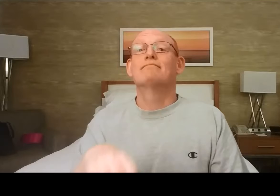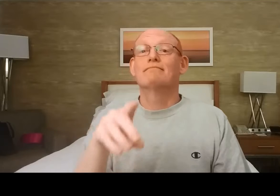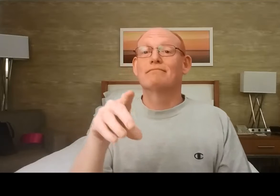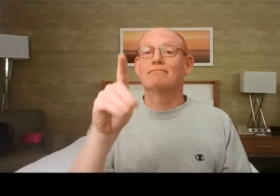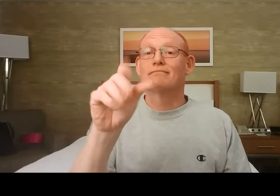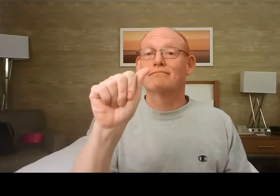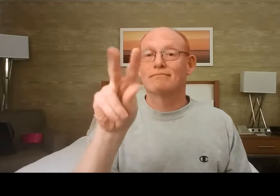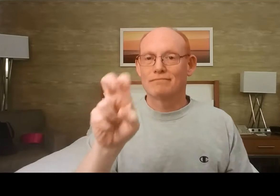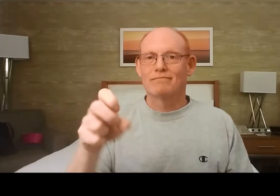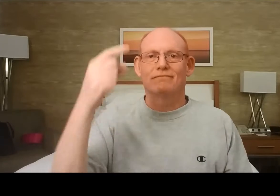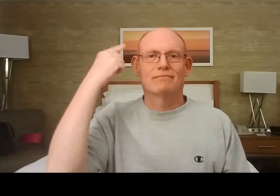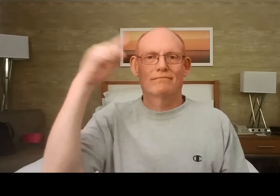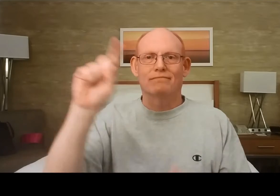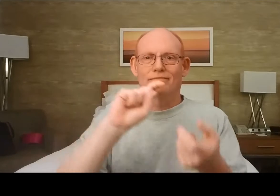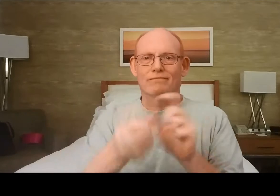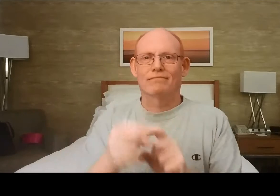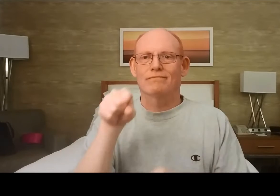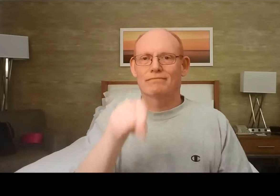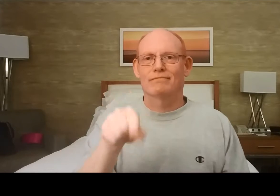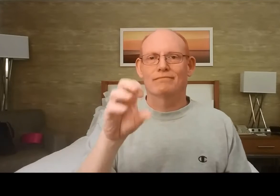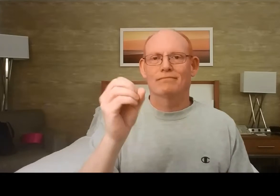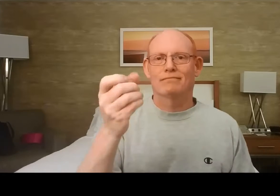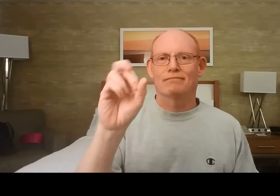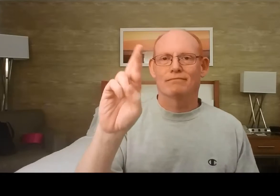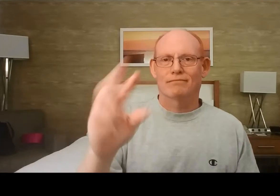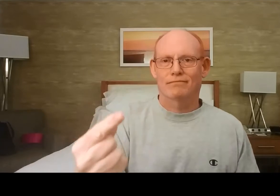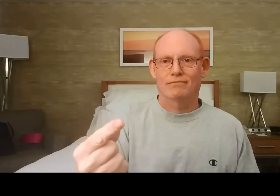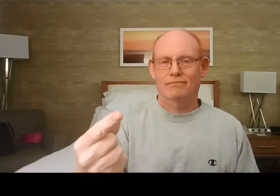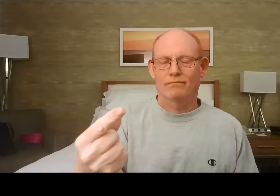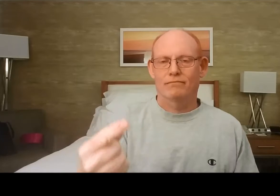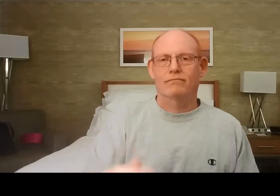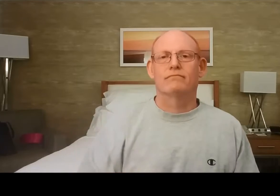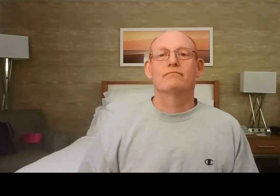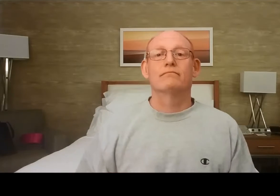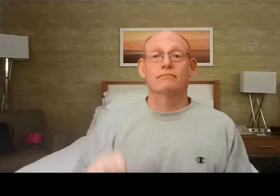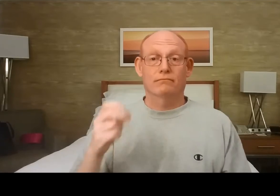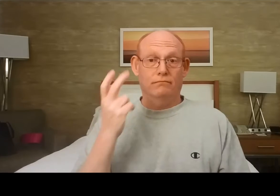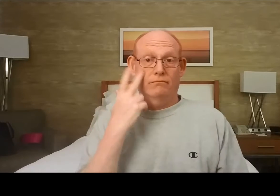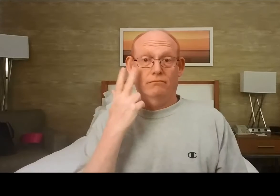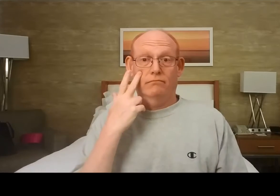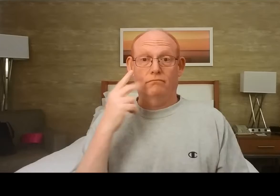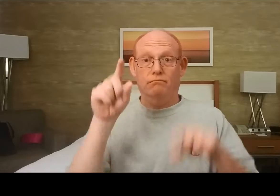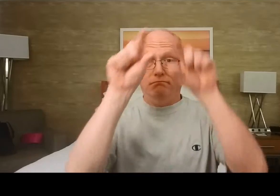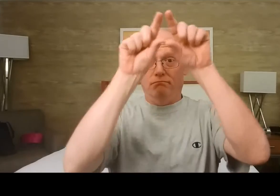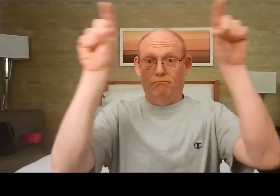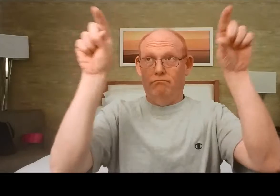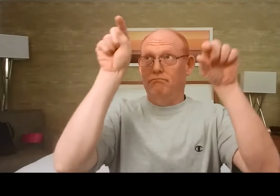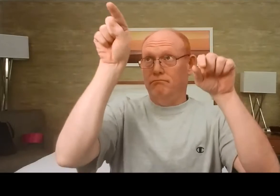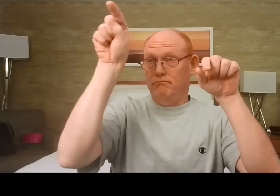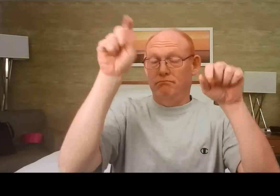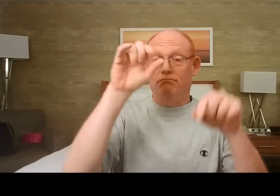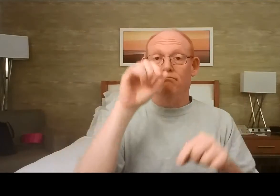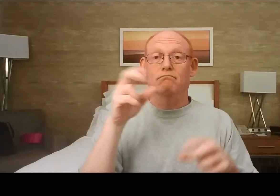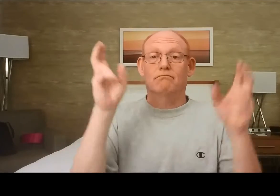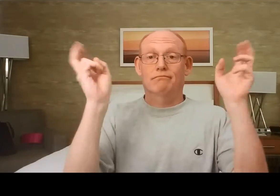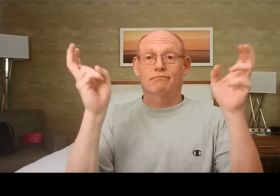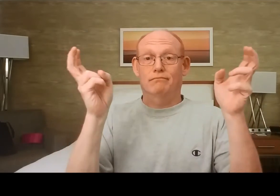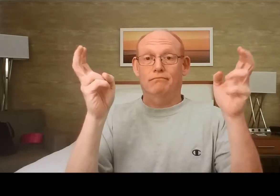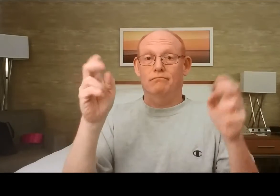forchange.org. At the top of my website, you'll see a bunch of buttons and banners